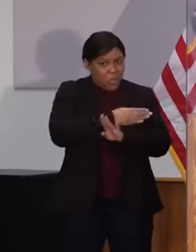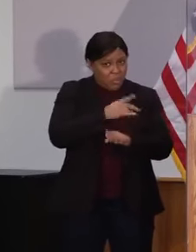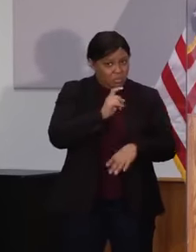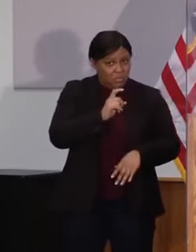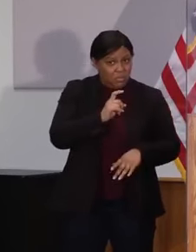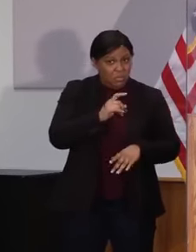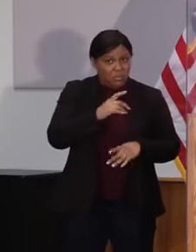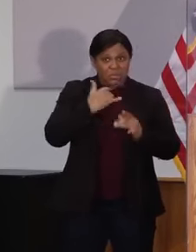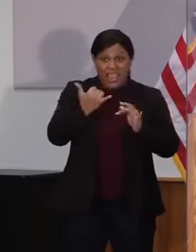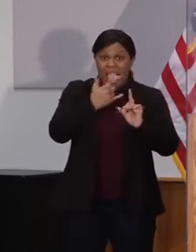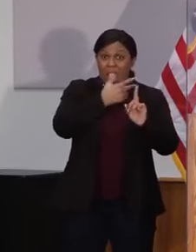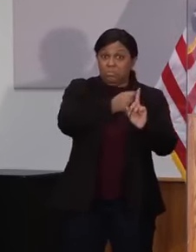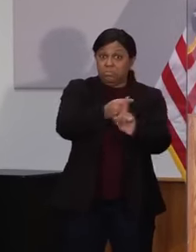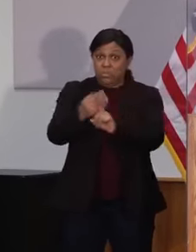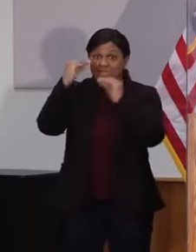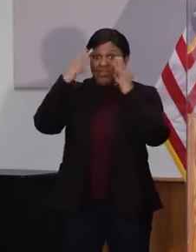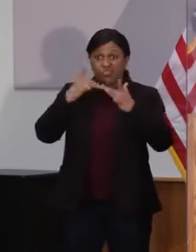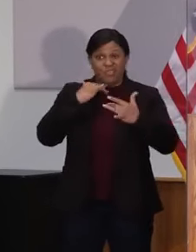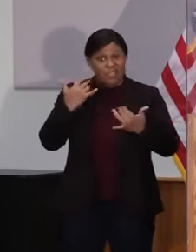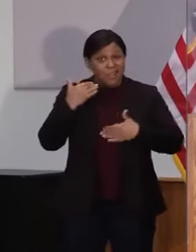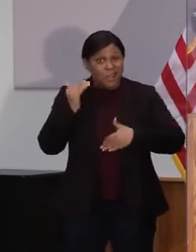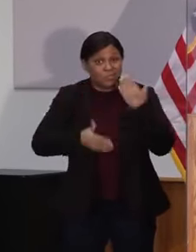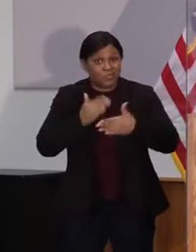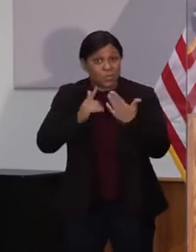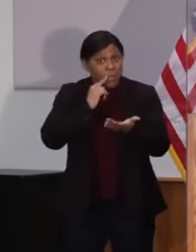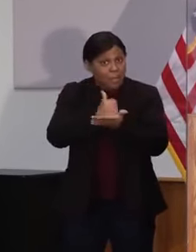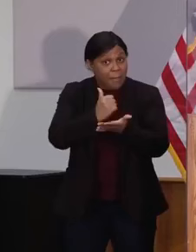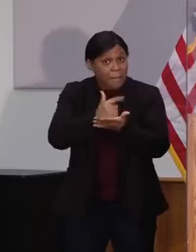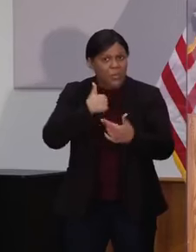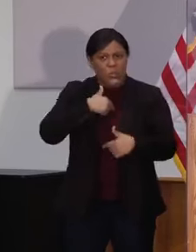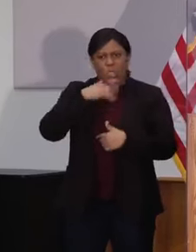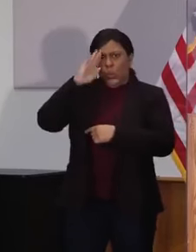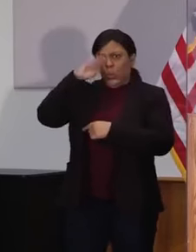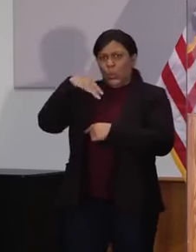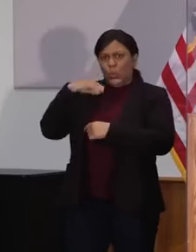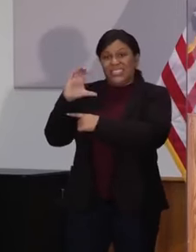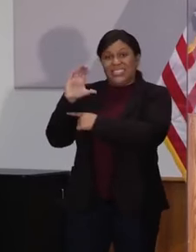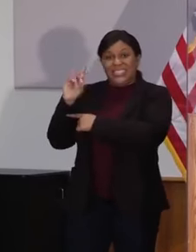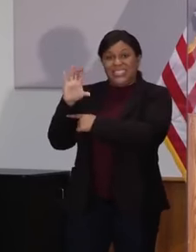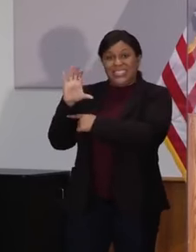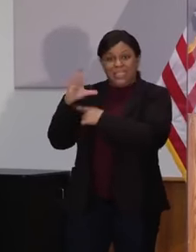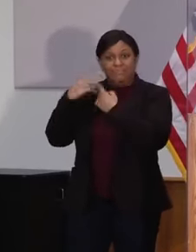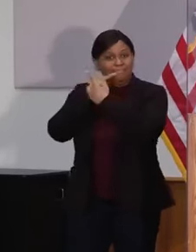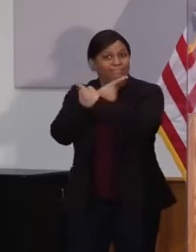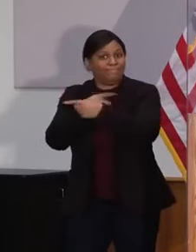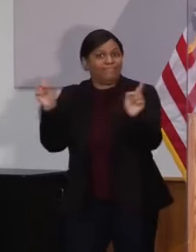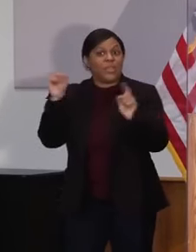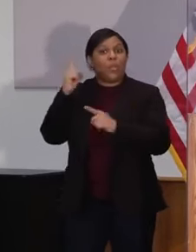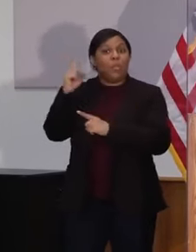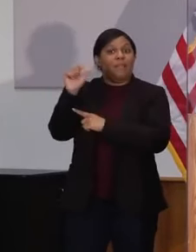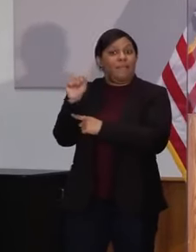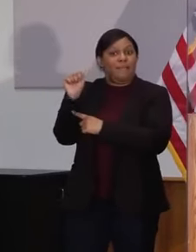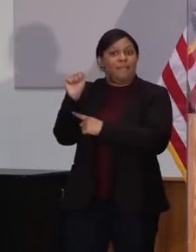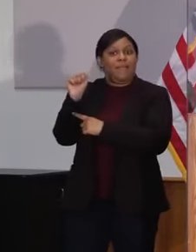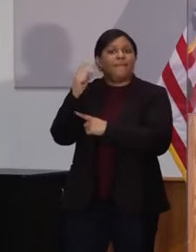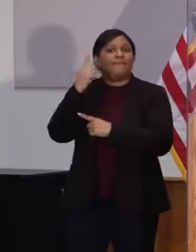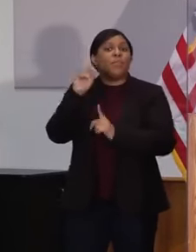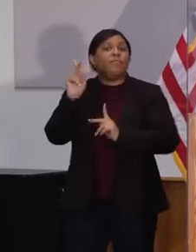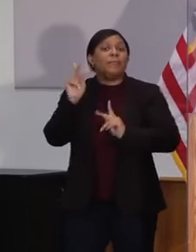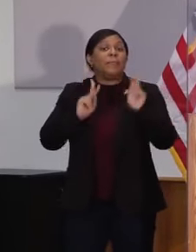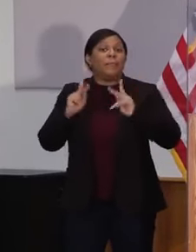capacity of doing it. We knew that when the CDC came out with 1A, being healthcare personnel, those over 65, and